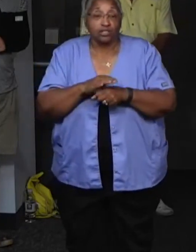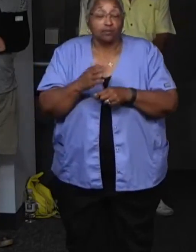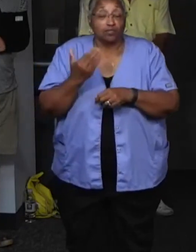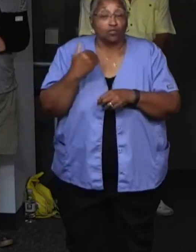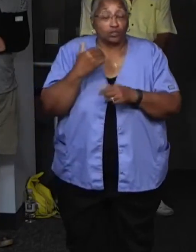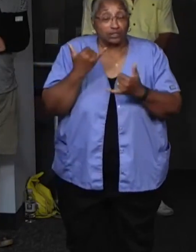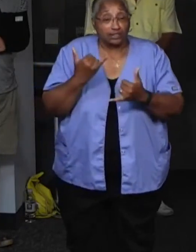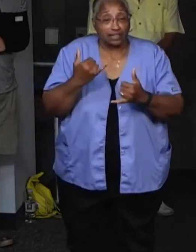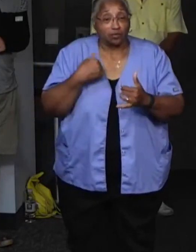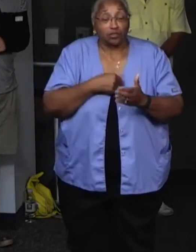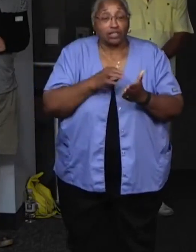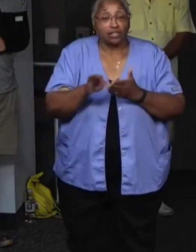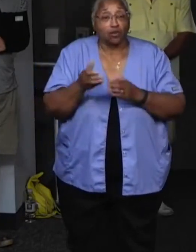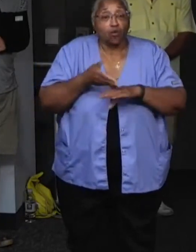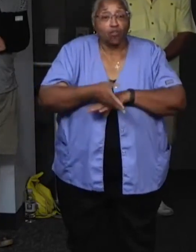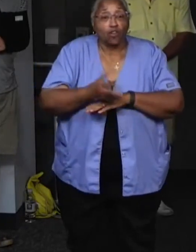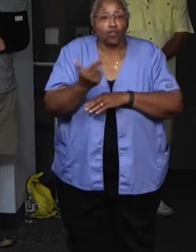counted over